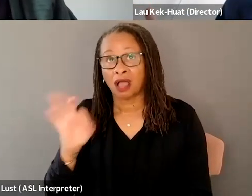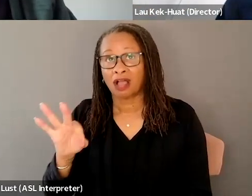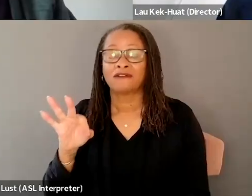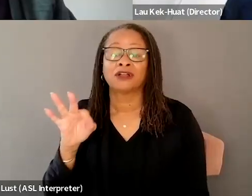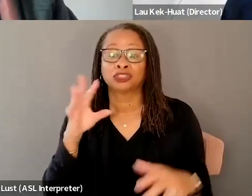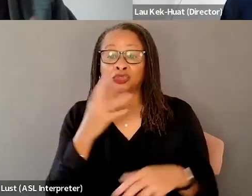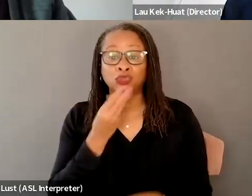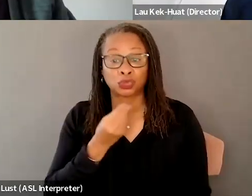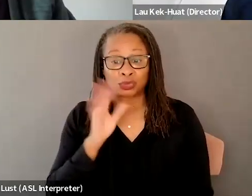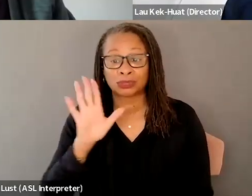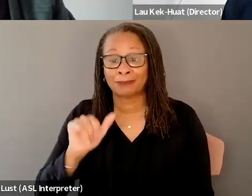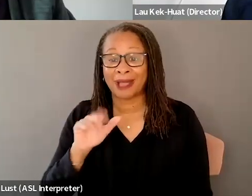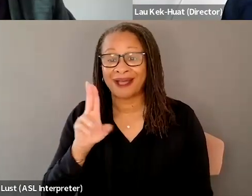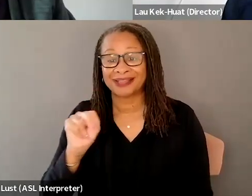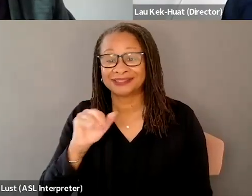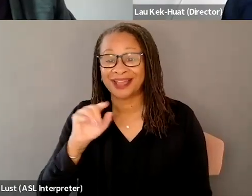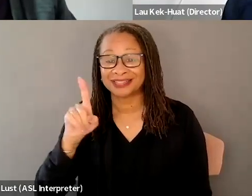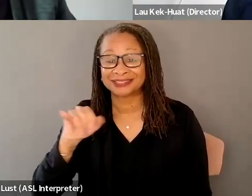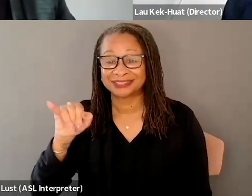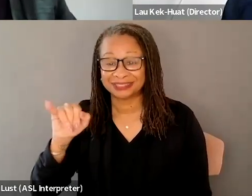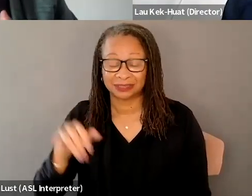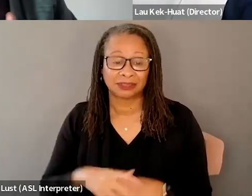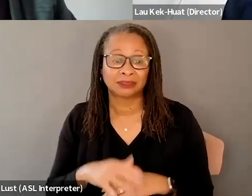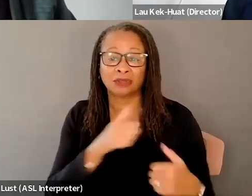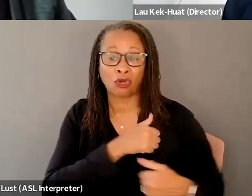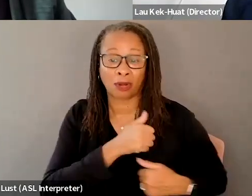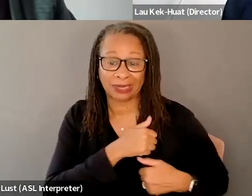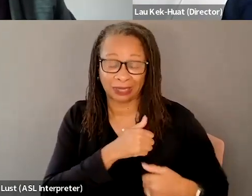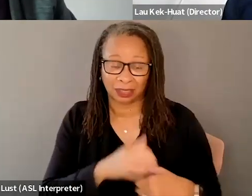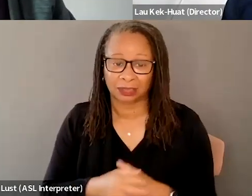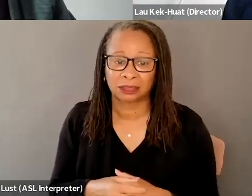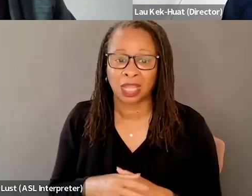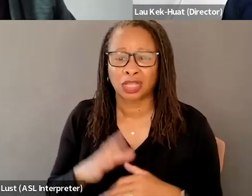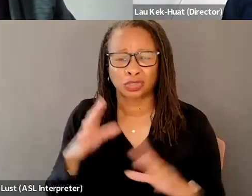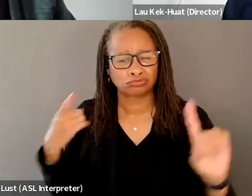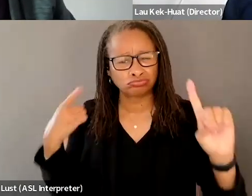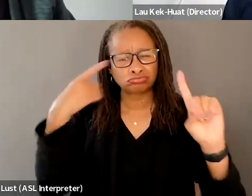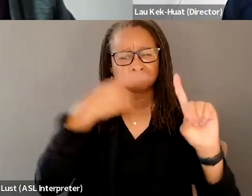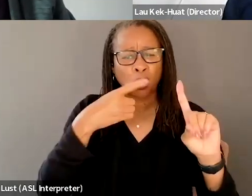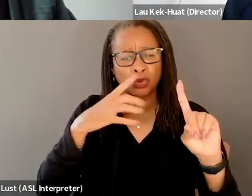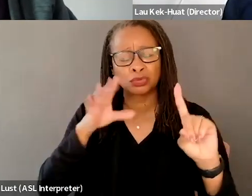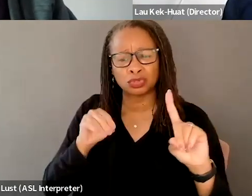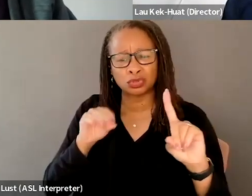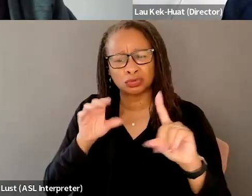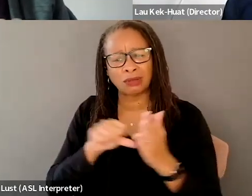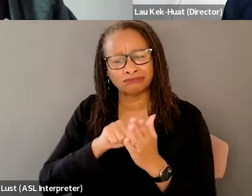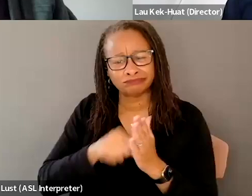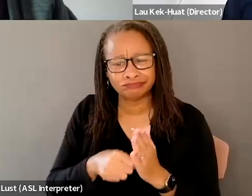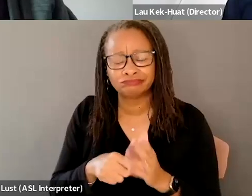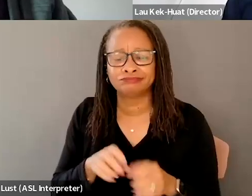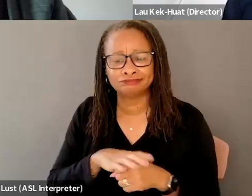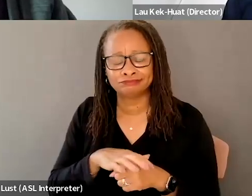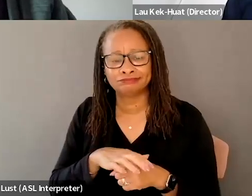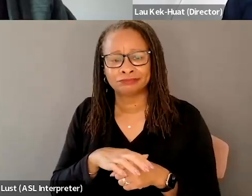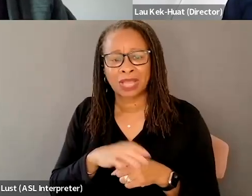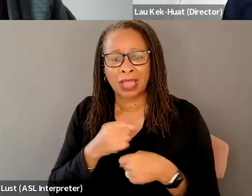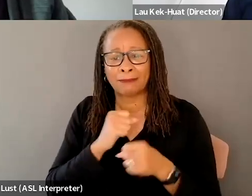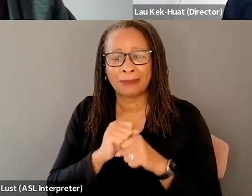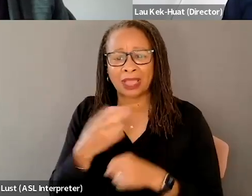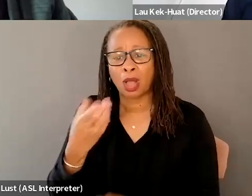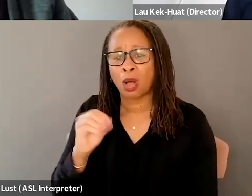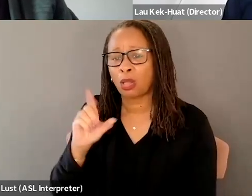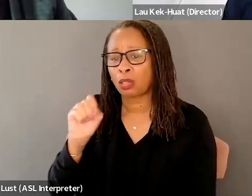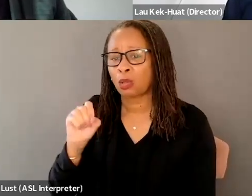see. Was your intention to press him a little bit and to make the